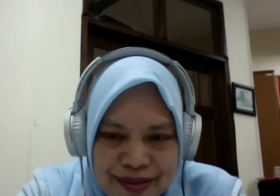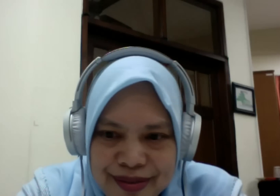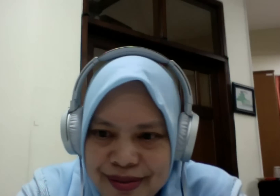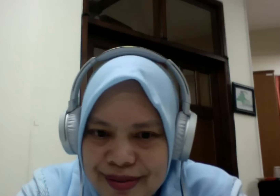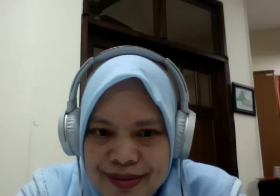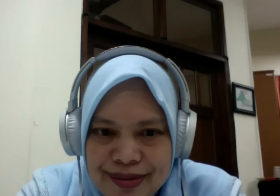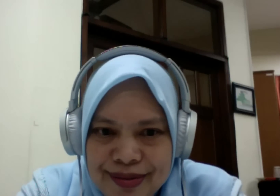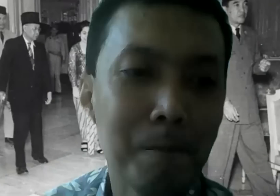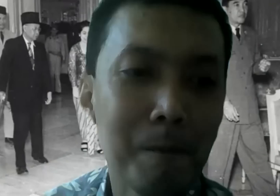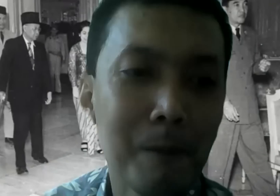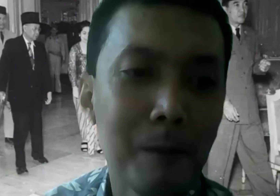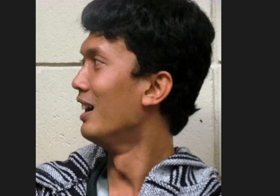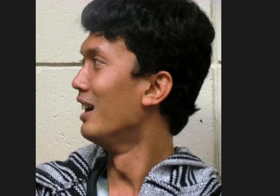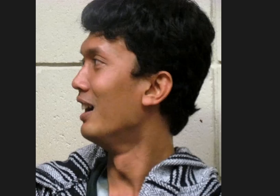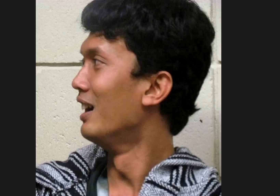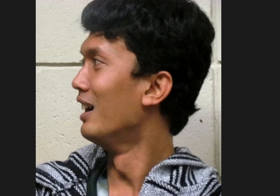Actually,